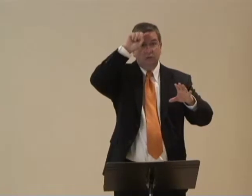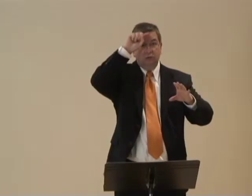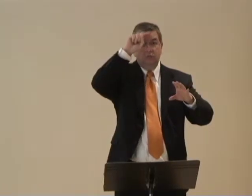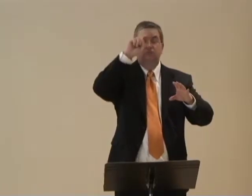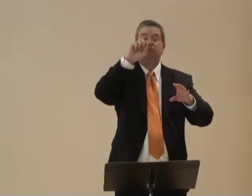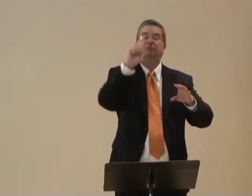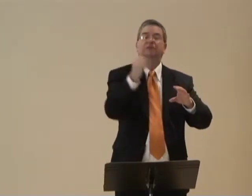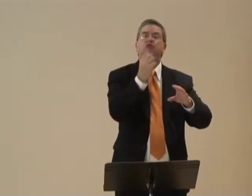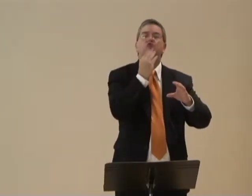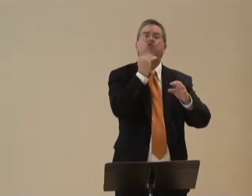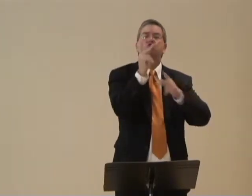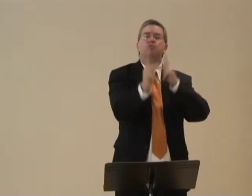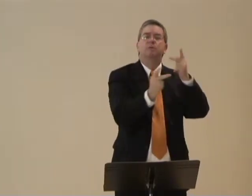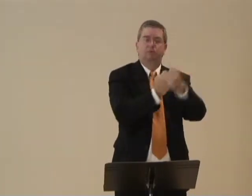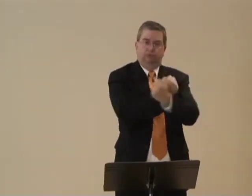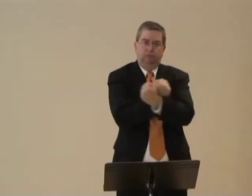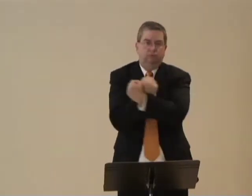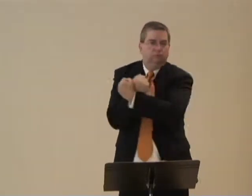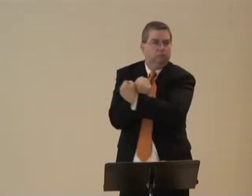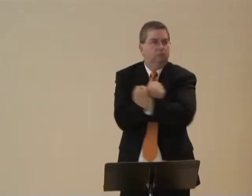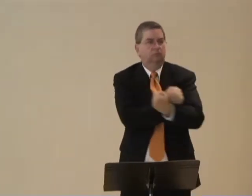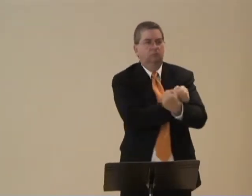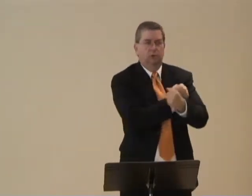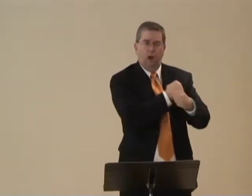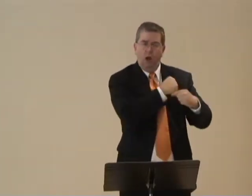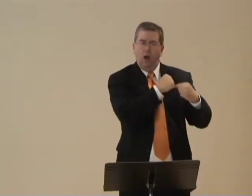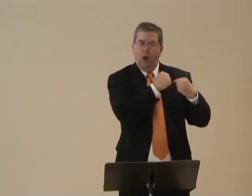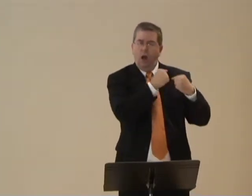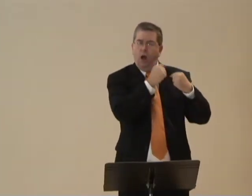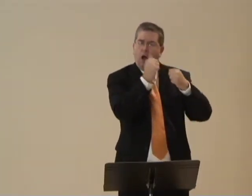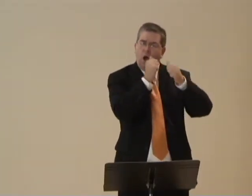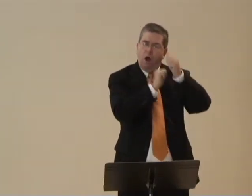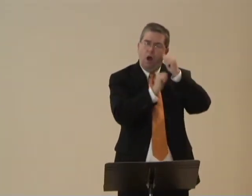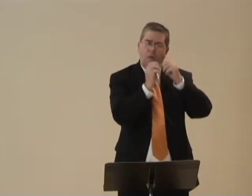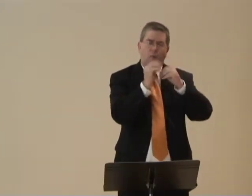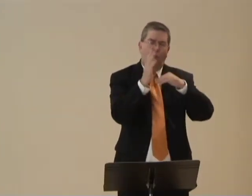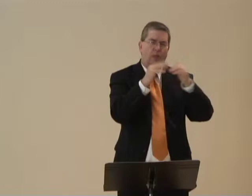And he led the Jewish people out of bondage in Egypt.